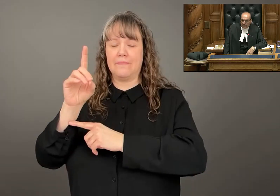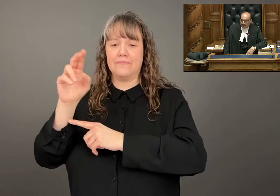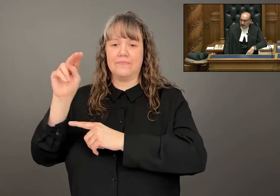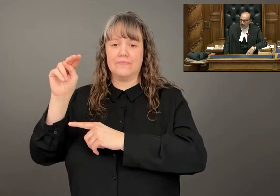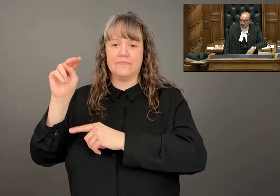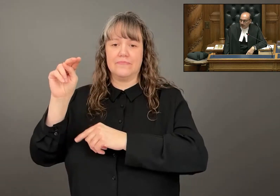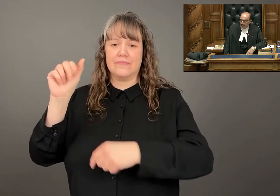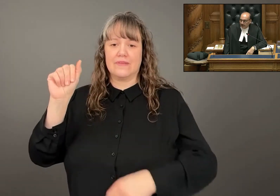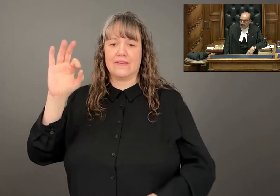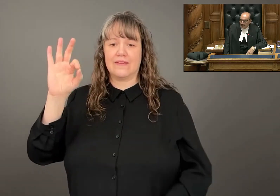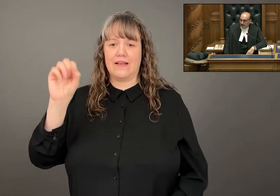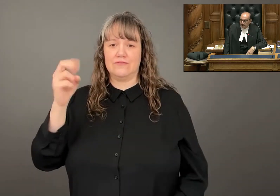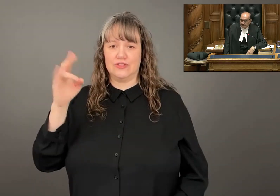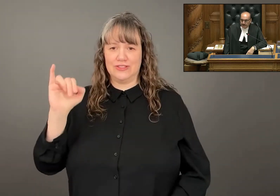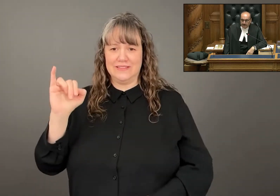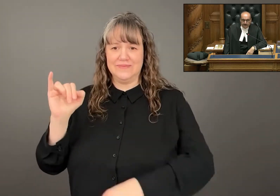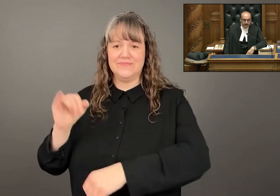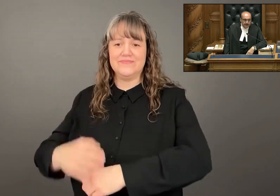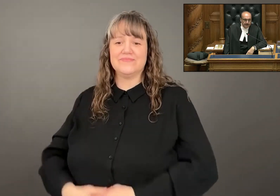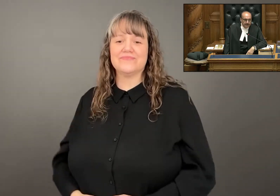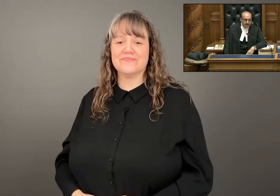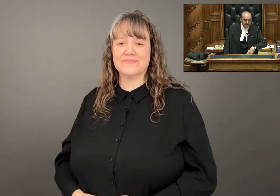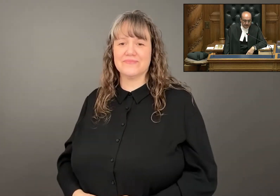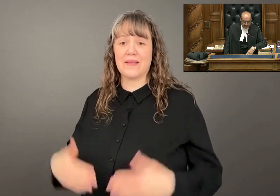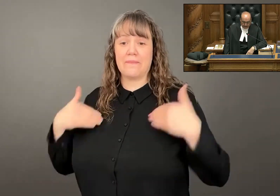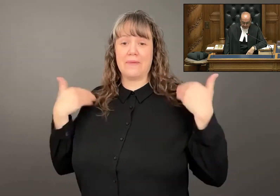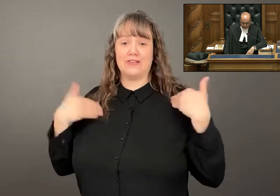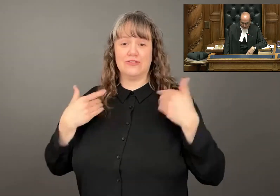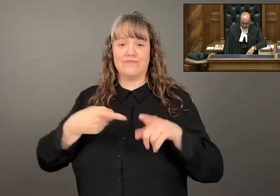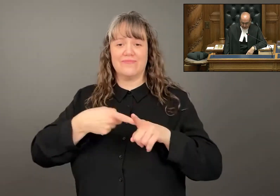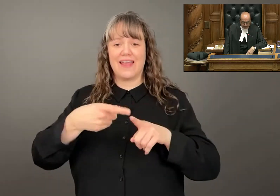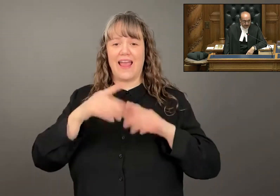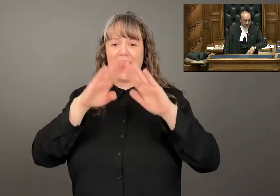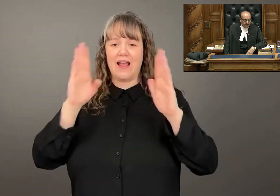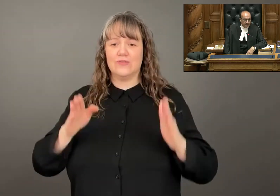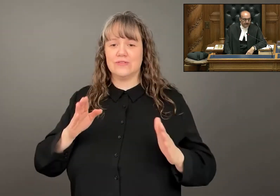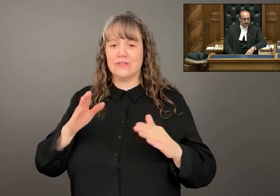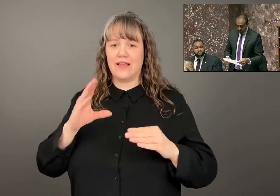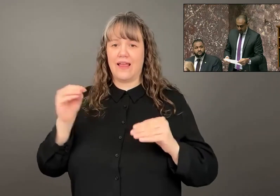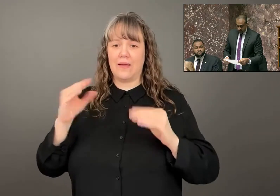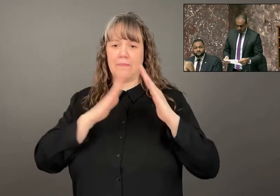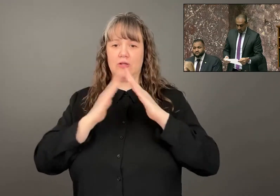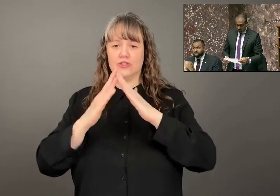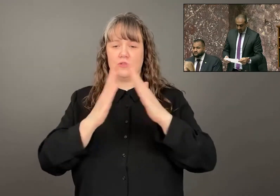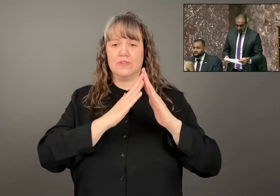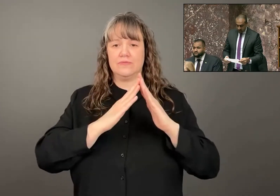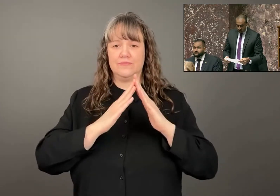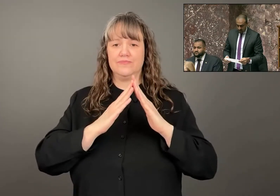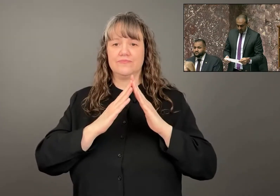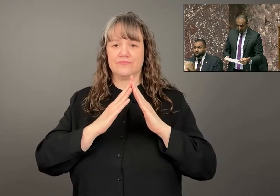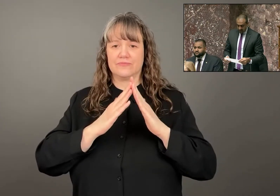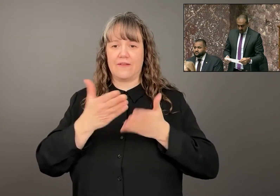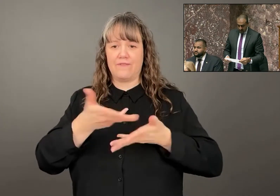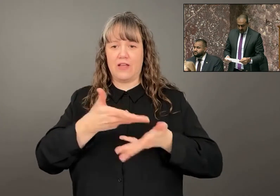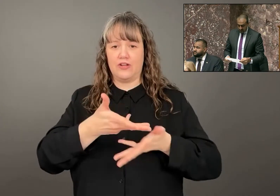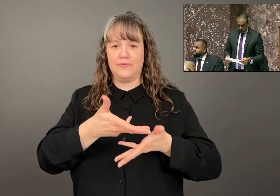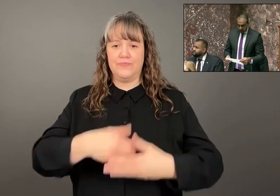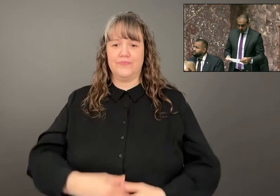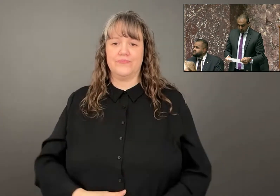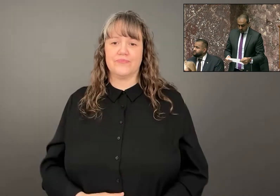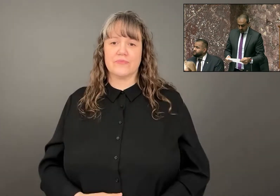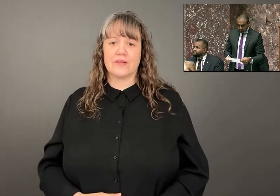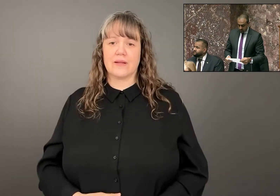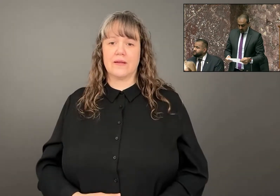Minister of Housing and Municipal Affairs. Thank you, Honourable Speaker. Please join me in welcoming the following guests in the gallery today. We've got Chairman Peter Luckman and